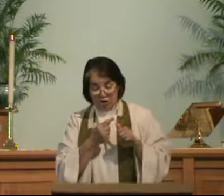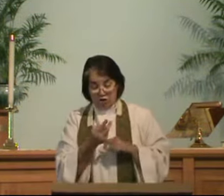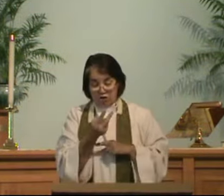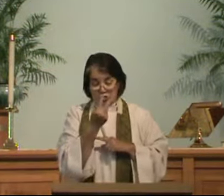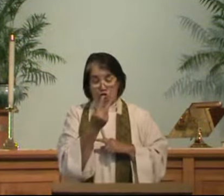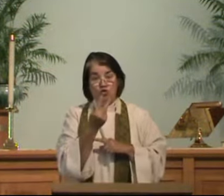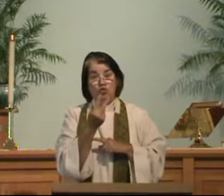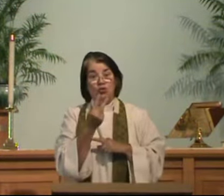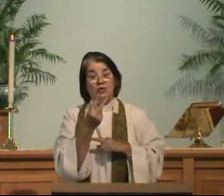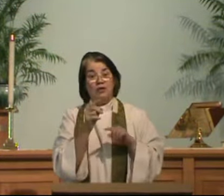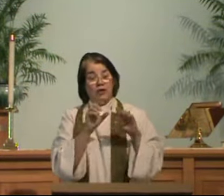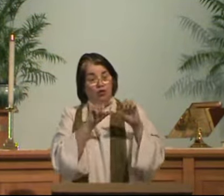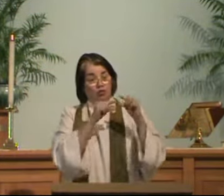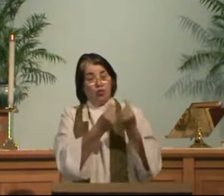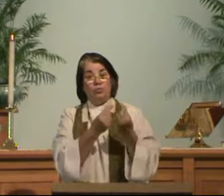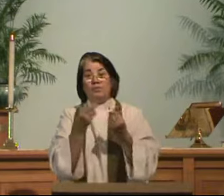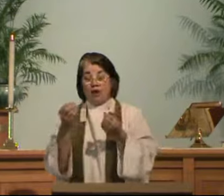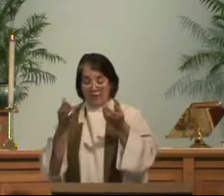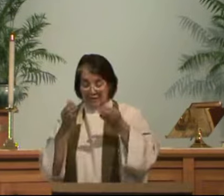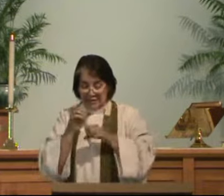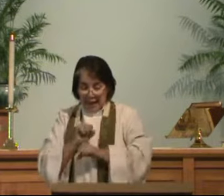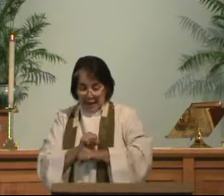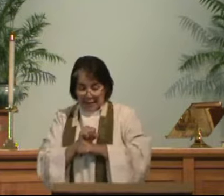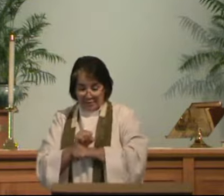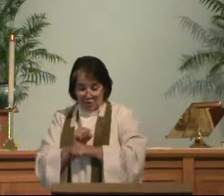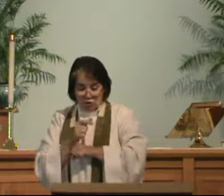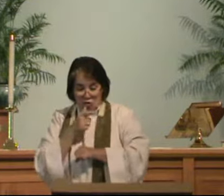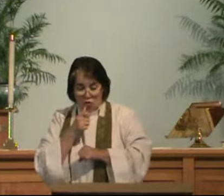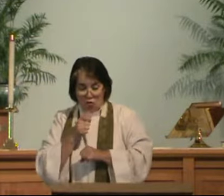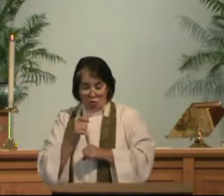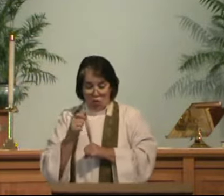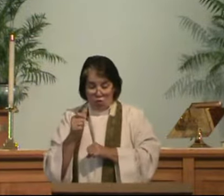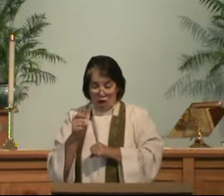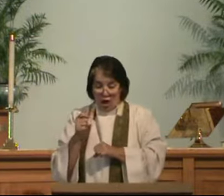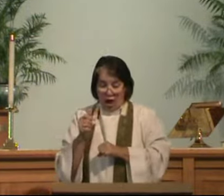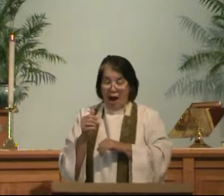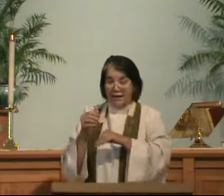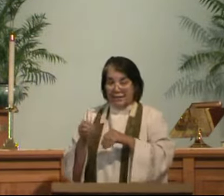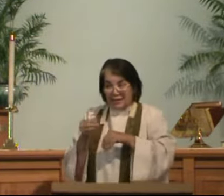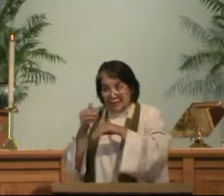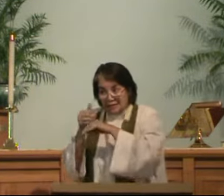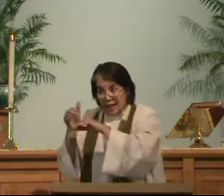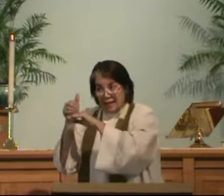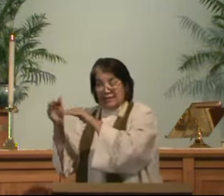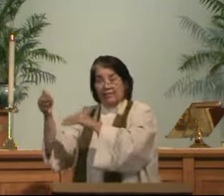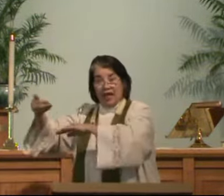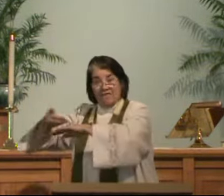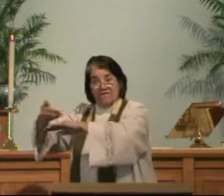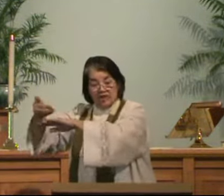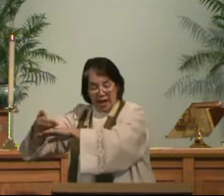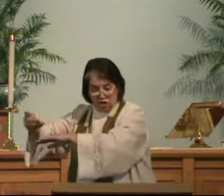First, two groups of slaves who send the